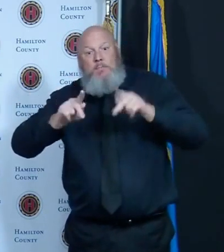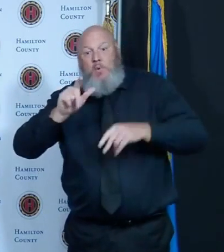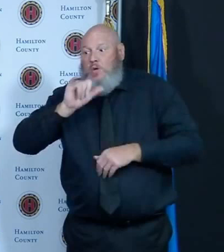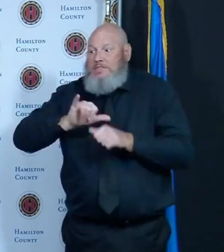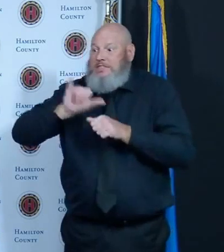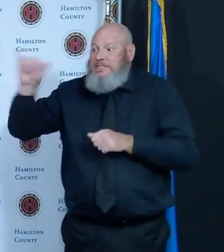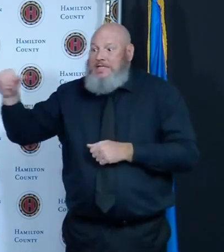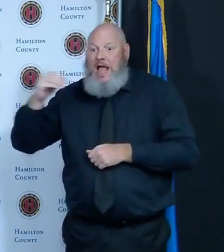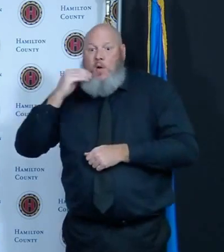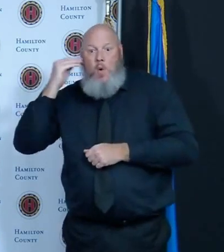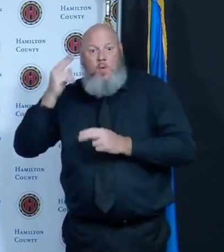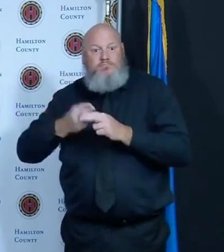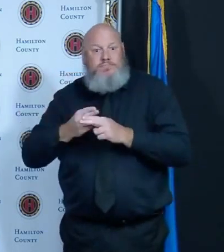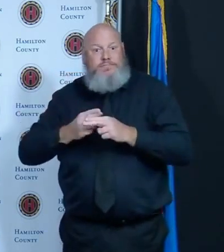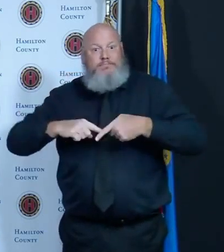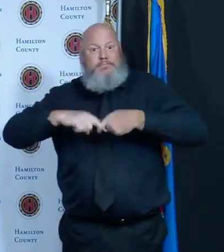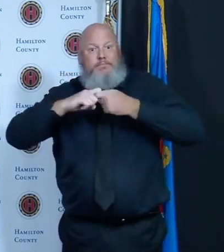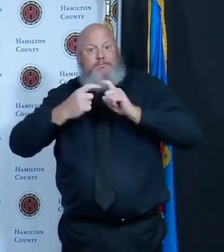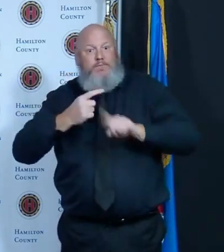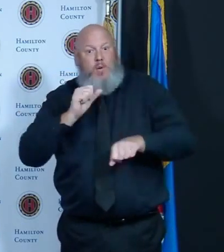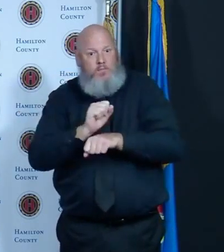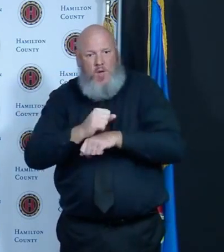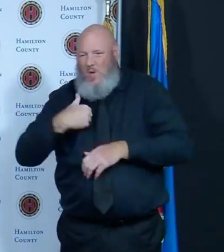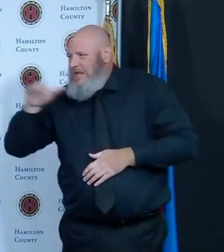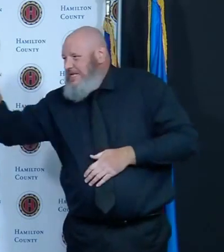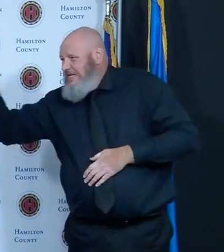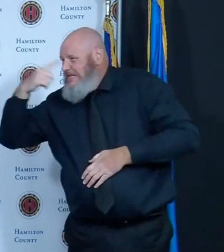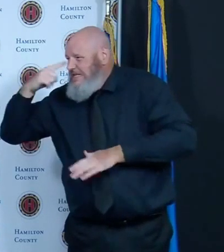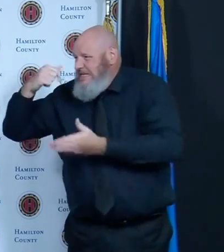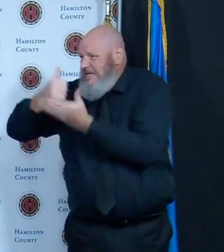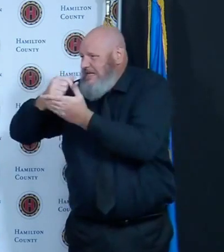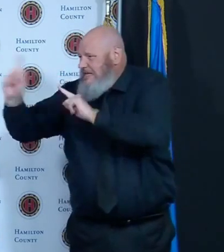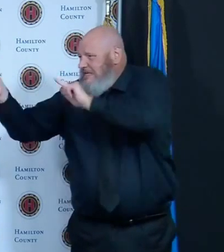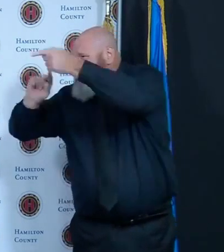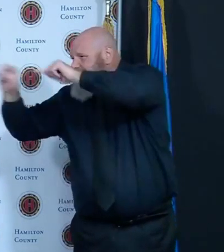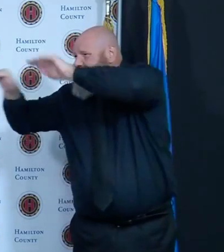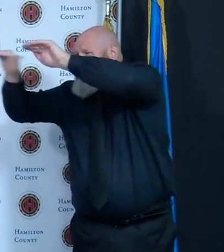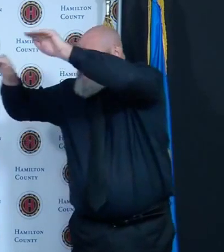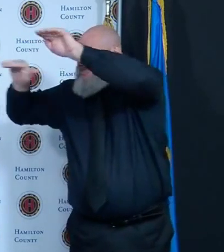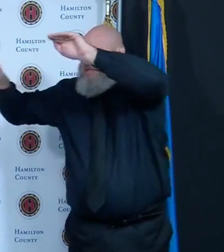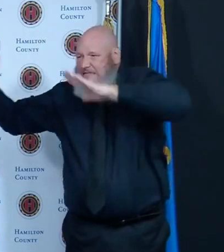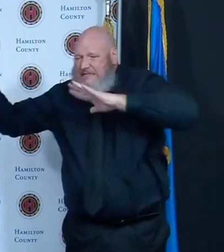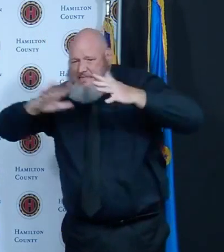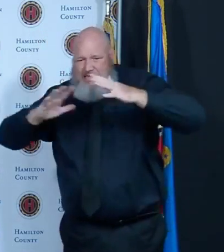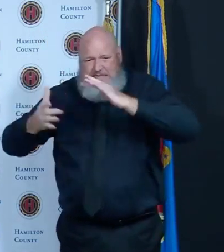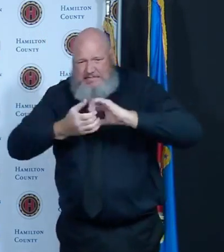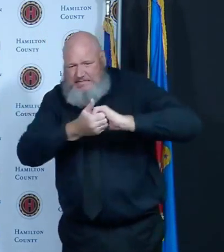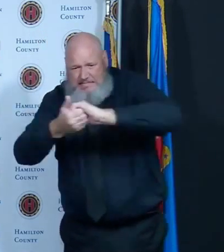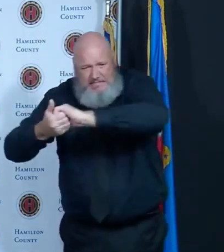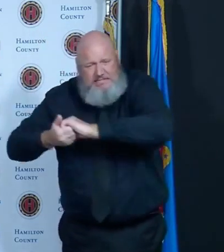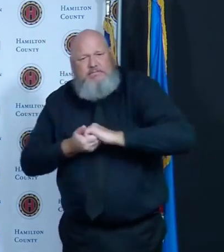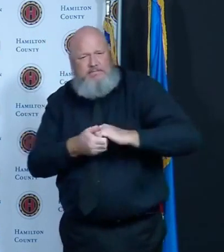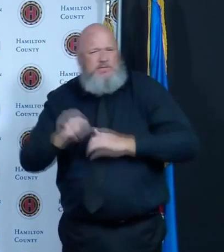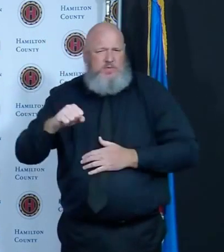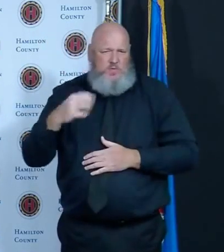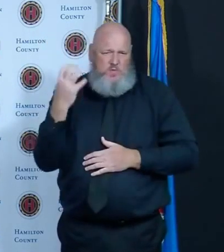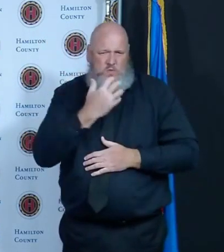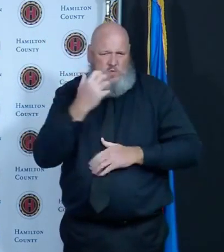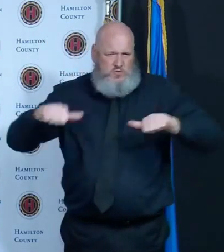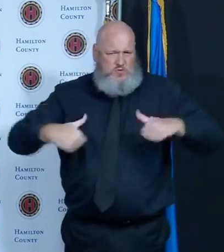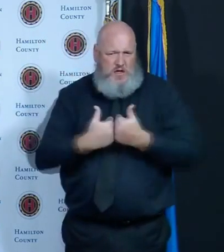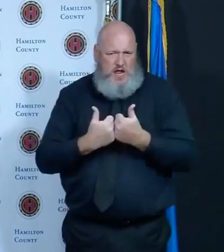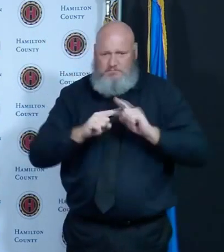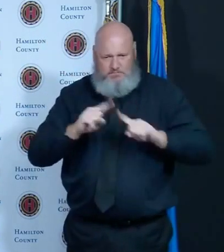that on Monday. I will have more information on Monday about exactly what's happening from department to department, but I do want